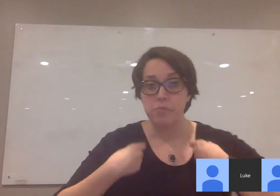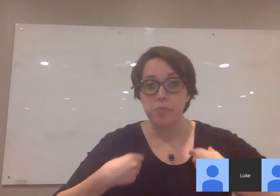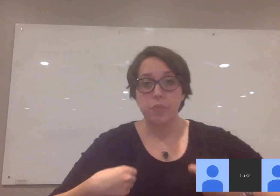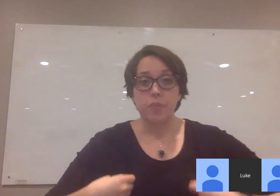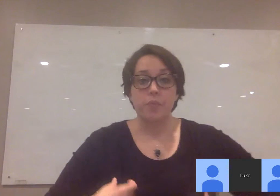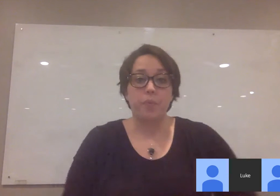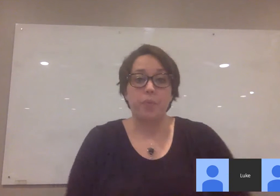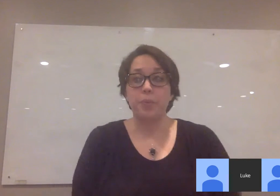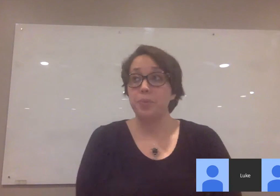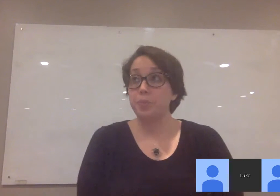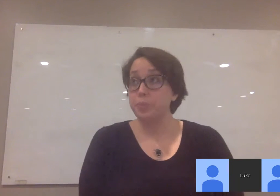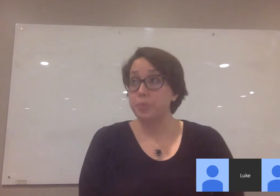Well,